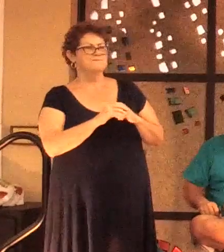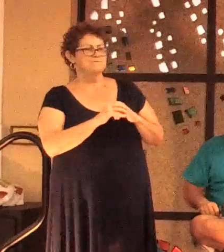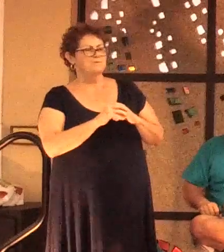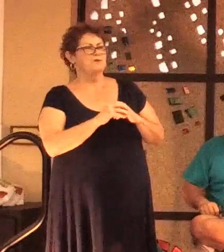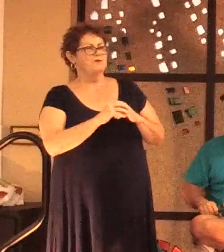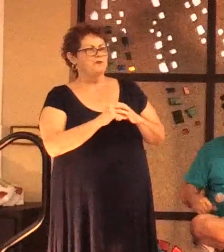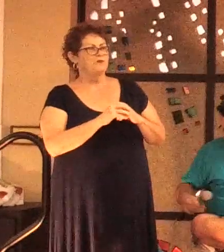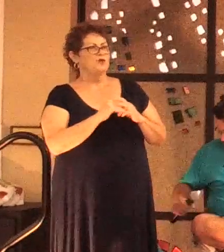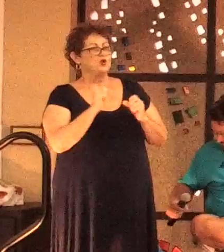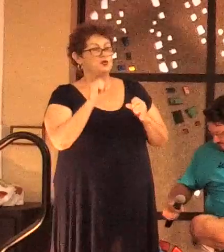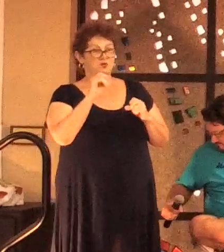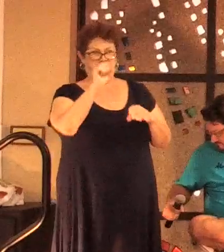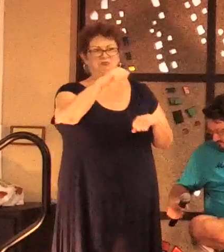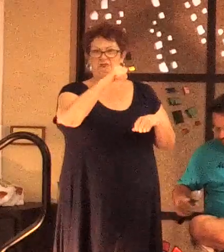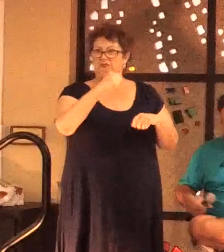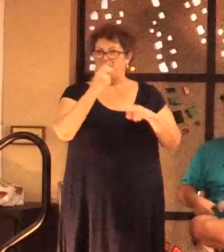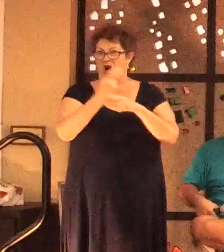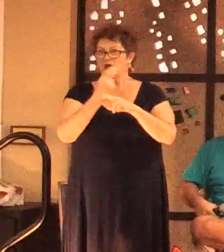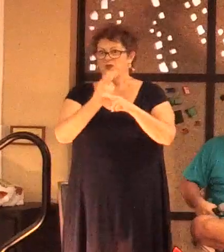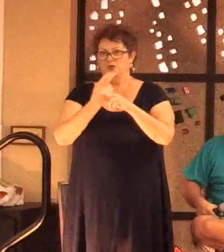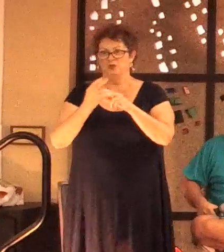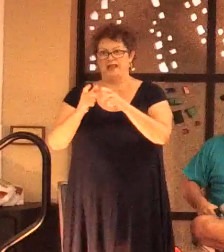9.